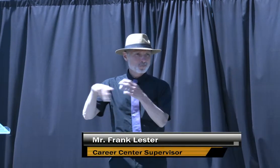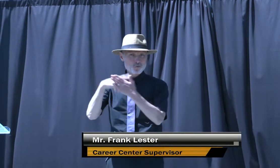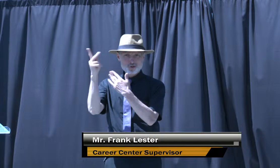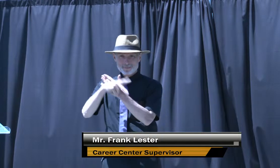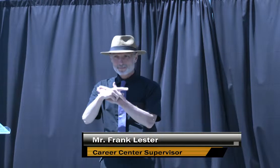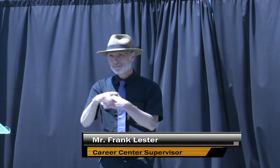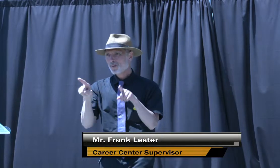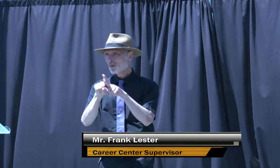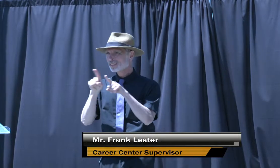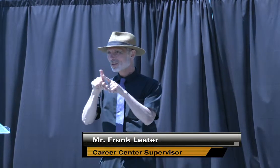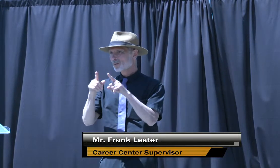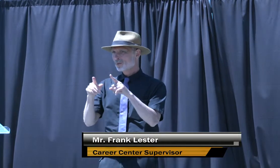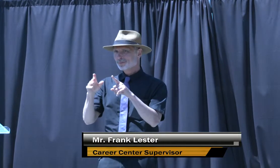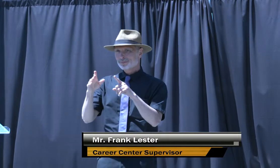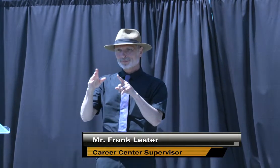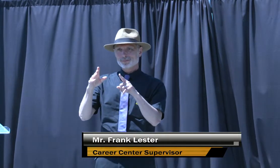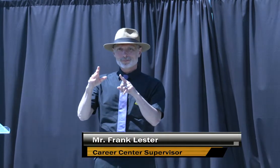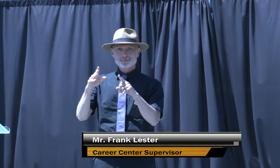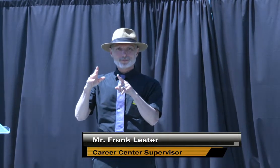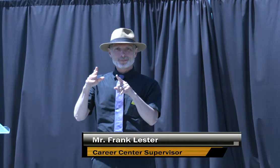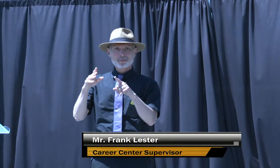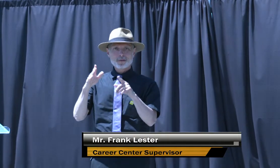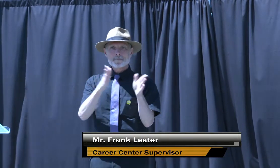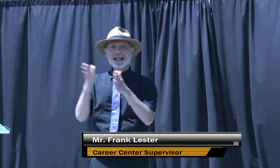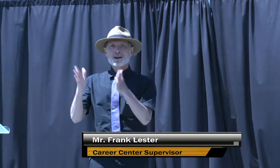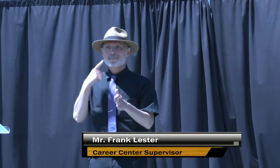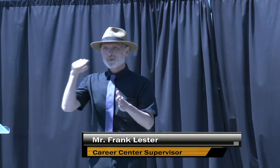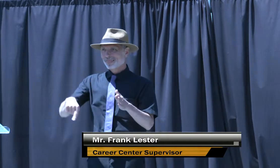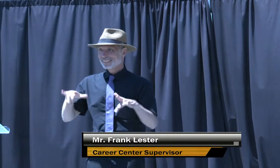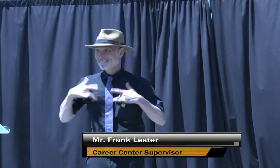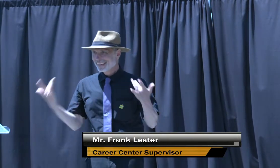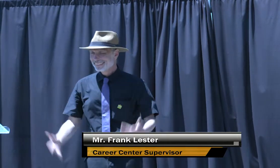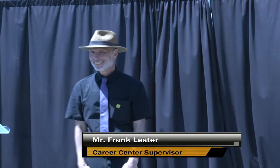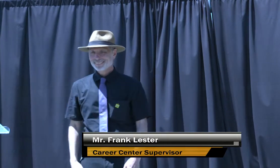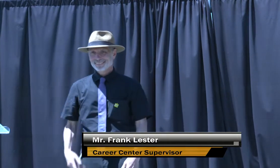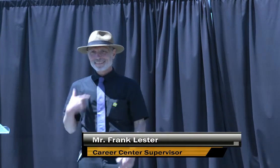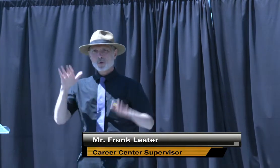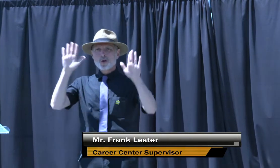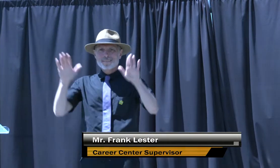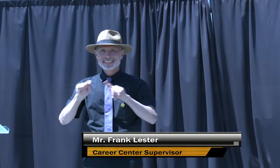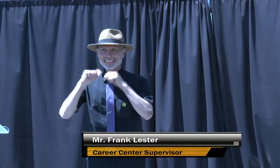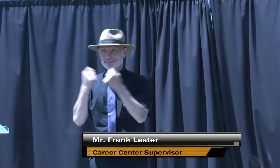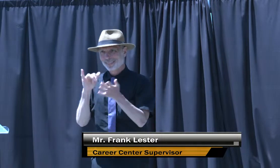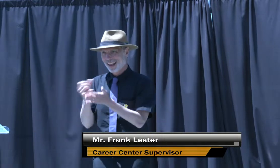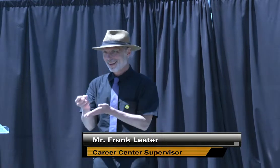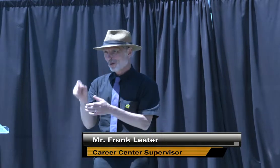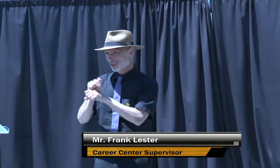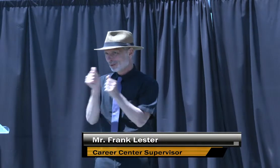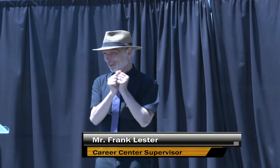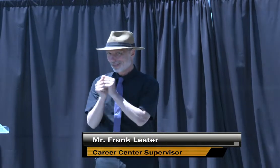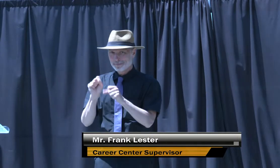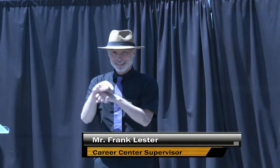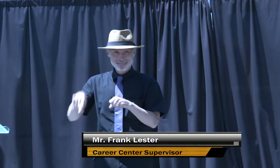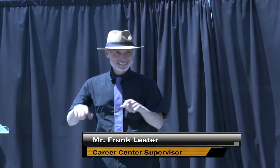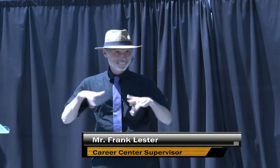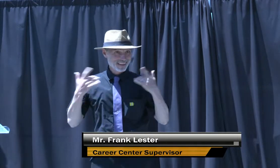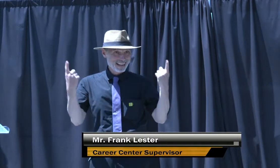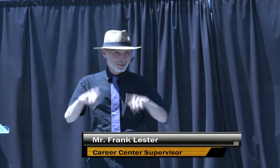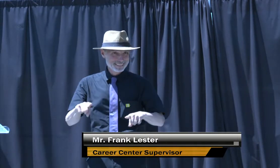Student Engagement and Leadership Development Coordinator. Career Center Supervisor.